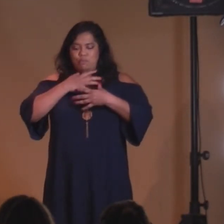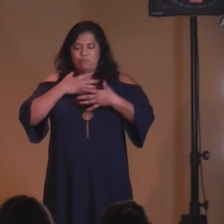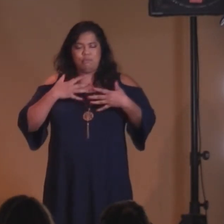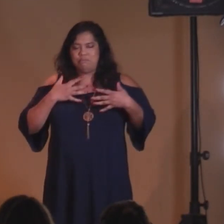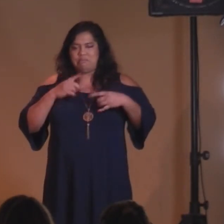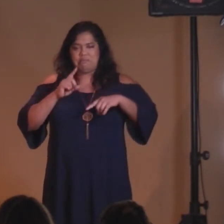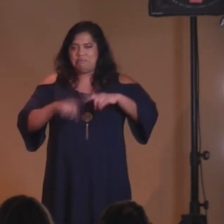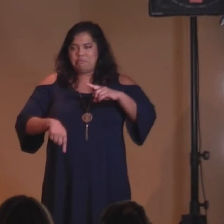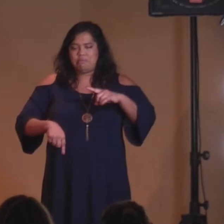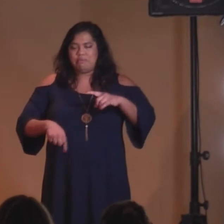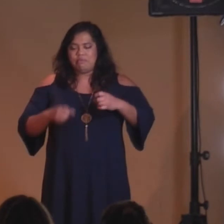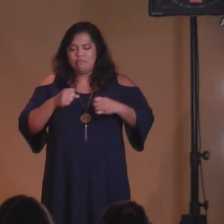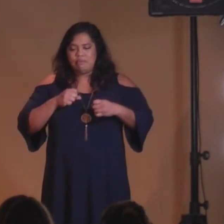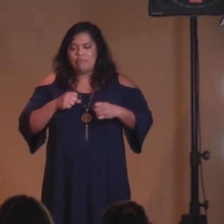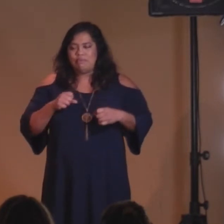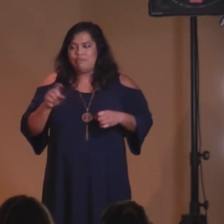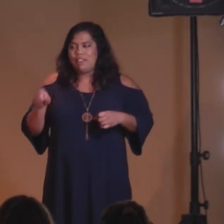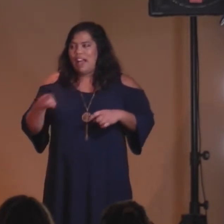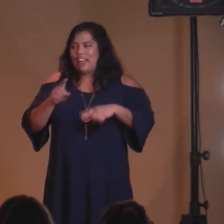I can't say